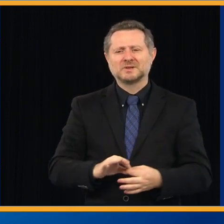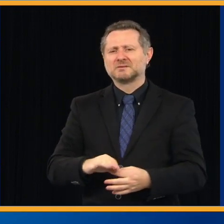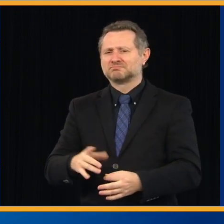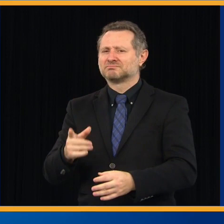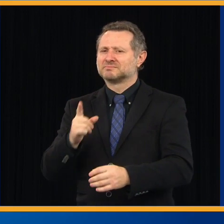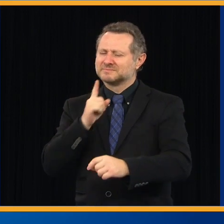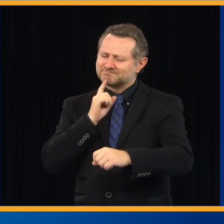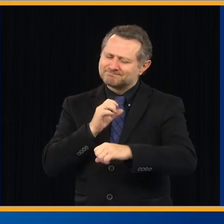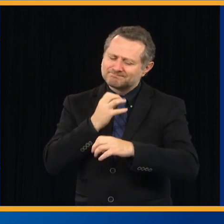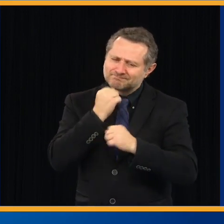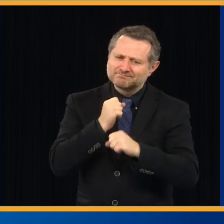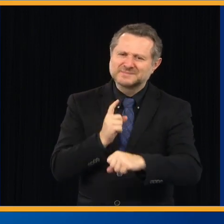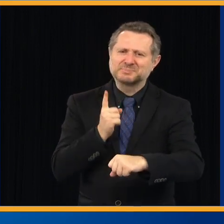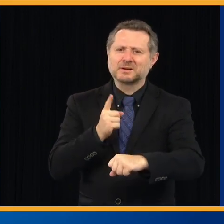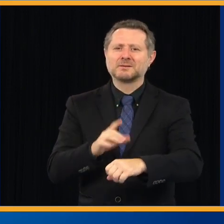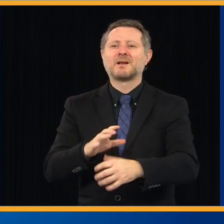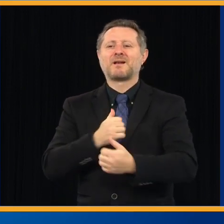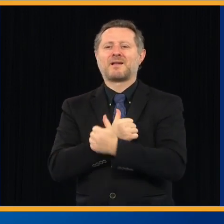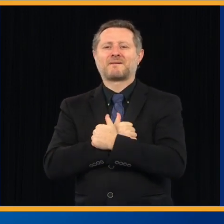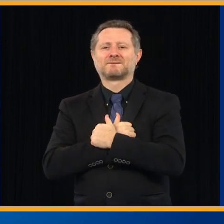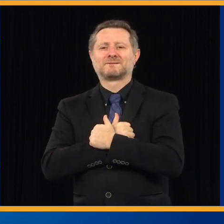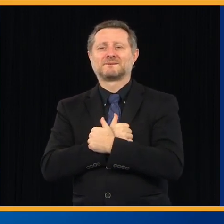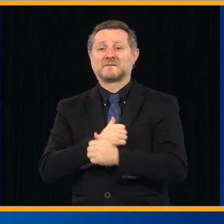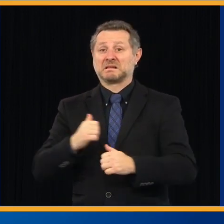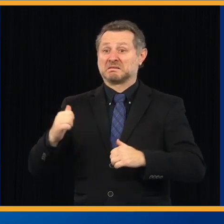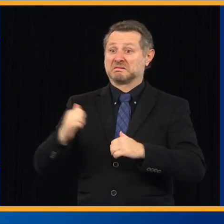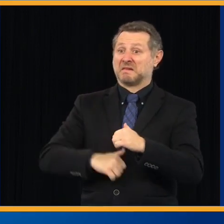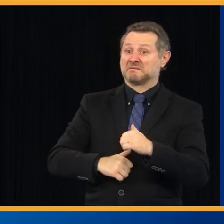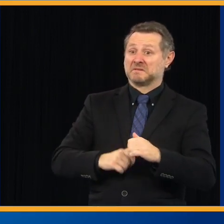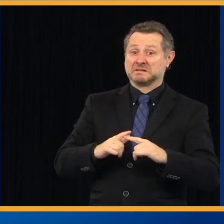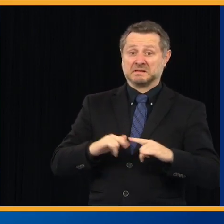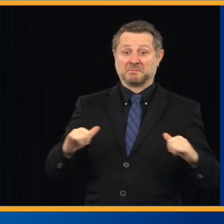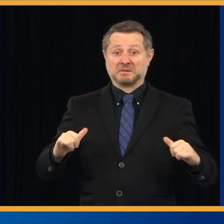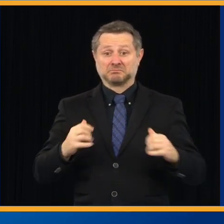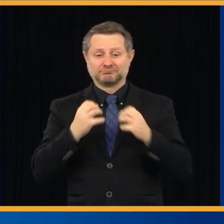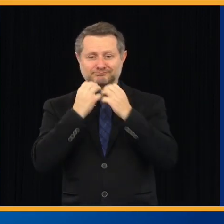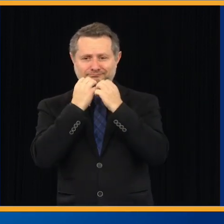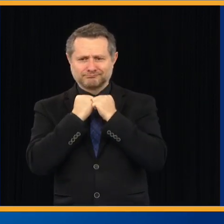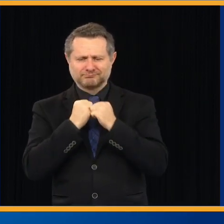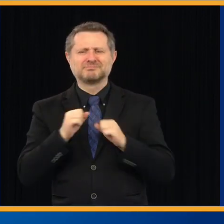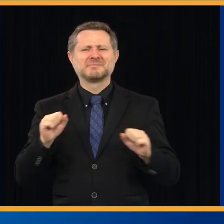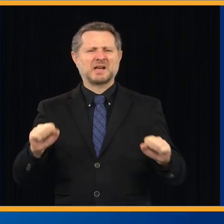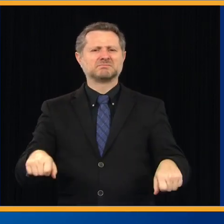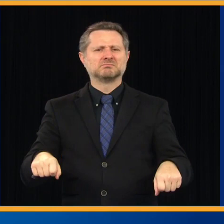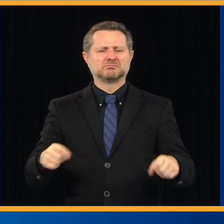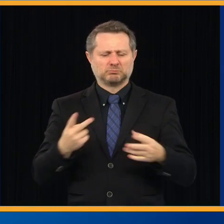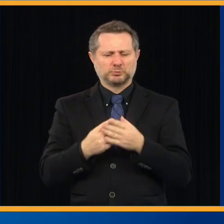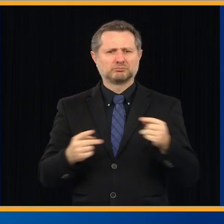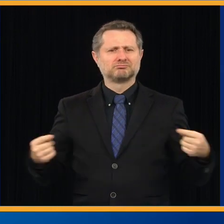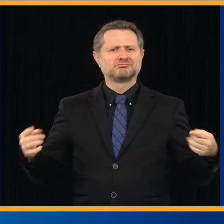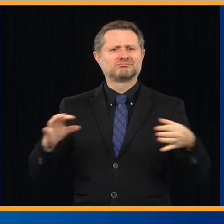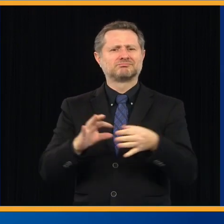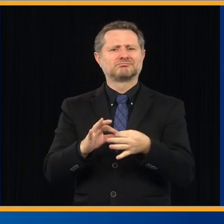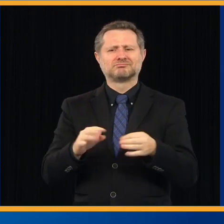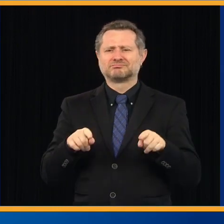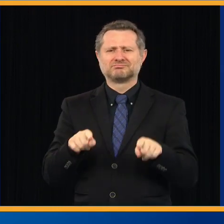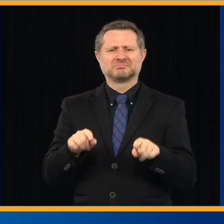You can be tough and you can be loving. They're not inconsistent.